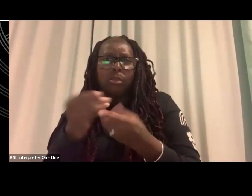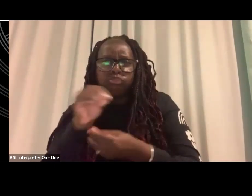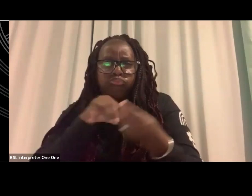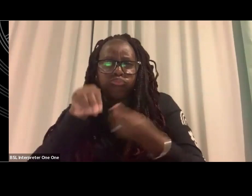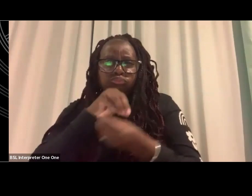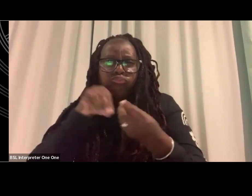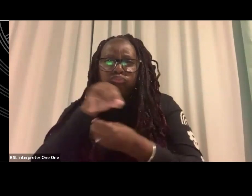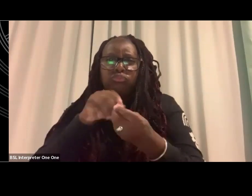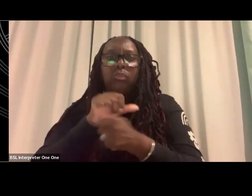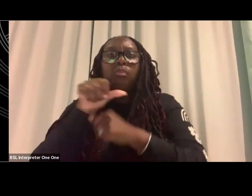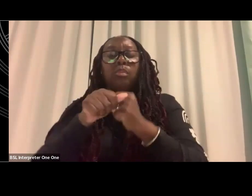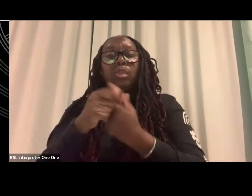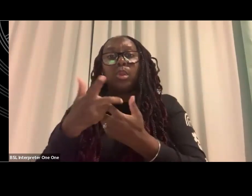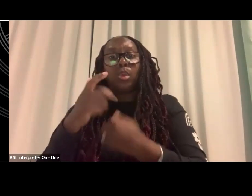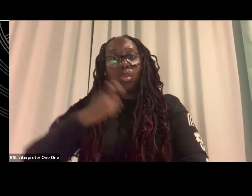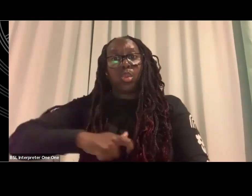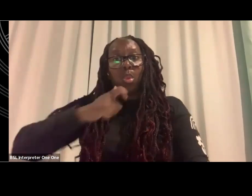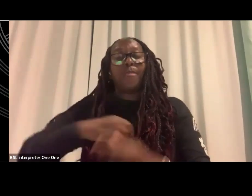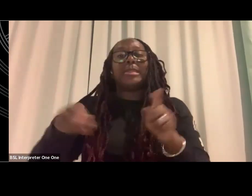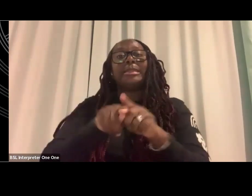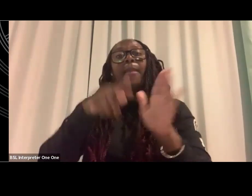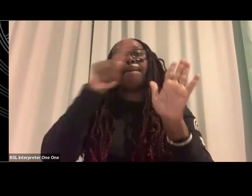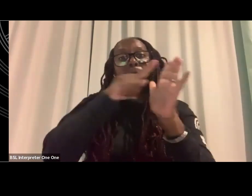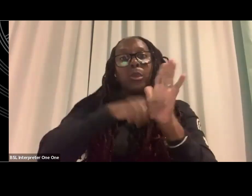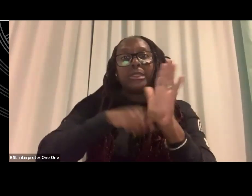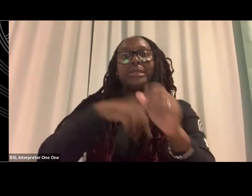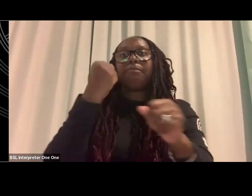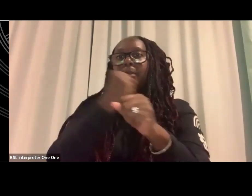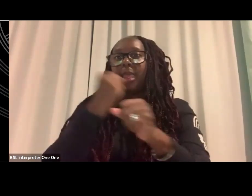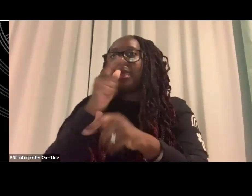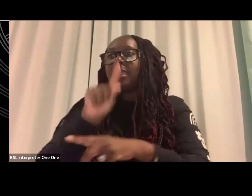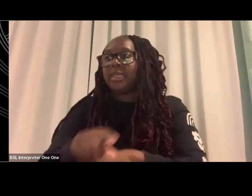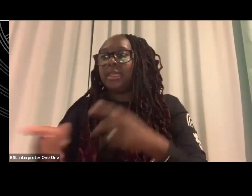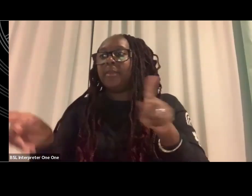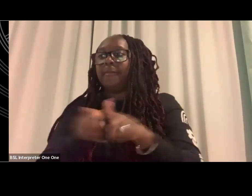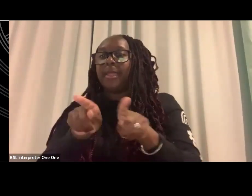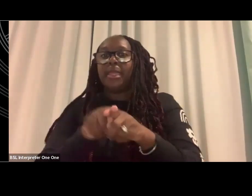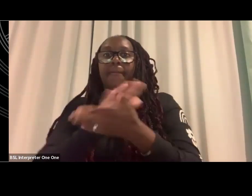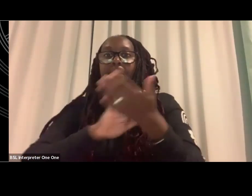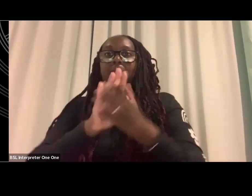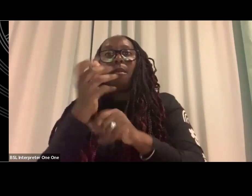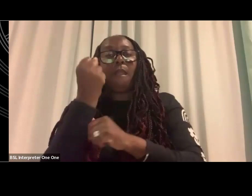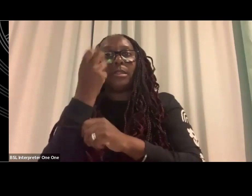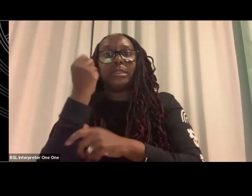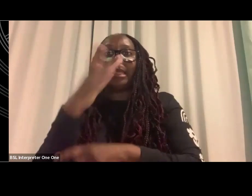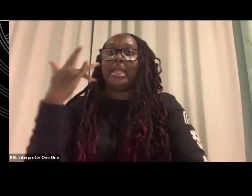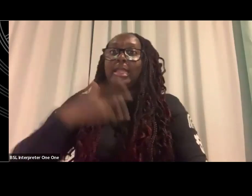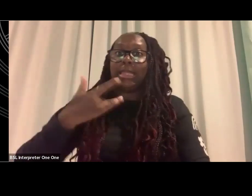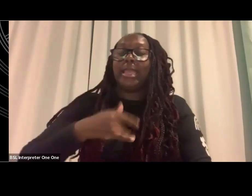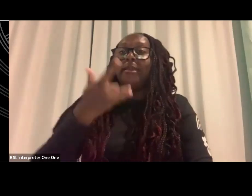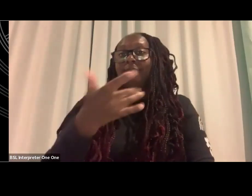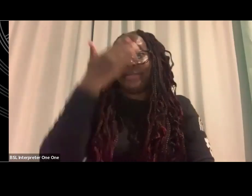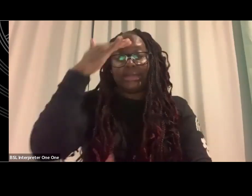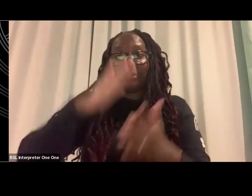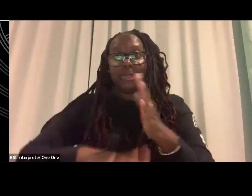dignity. I think quite often policy-making is done with incomplete understanding of those lived realities. So